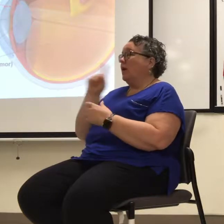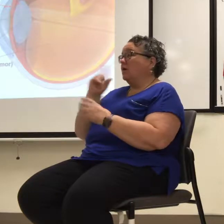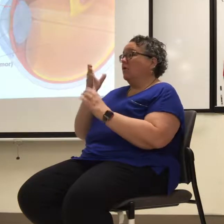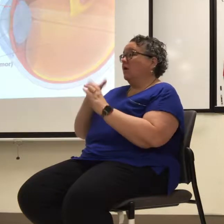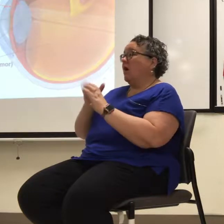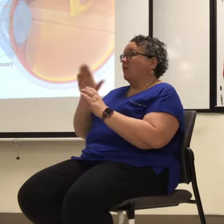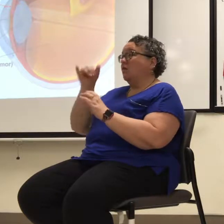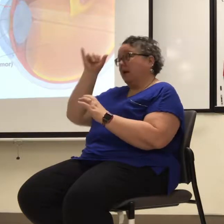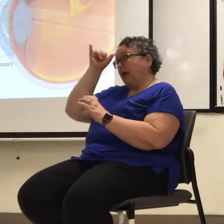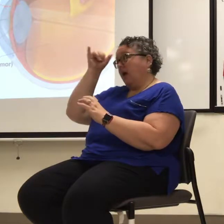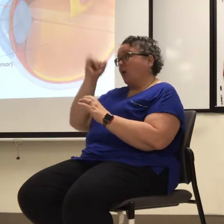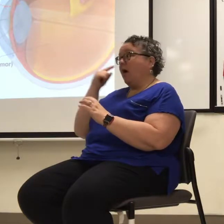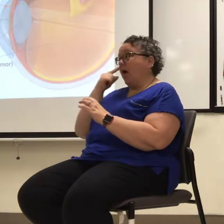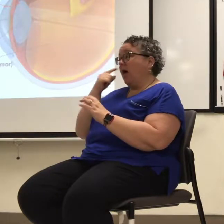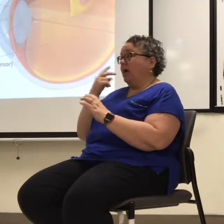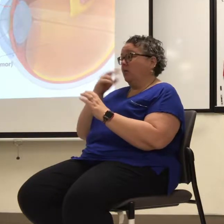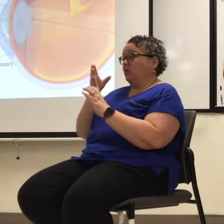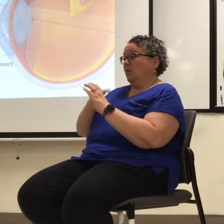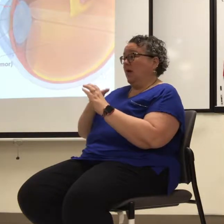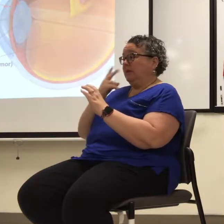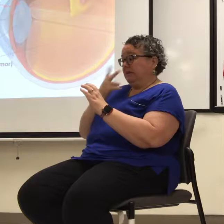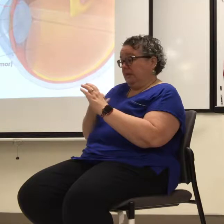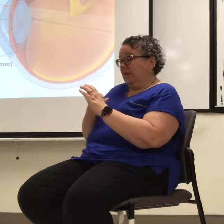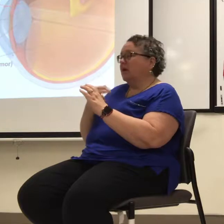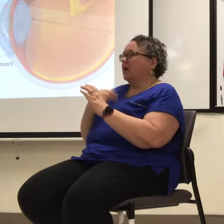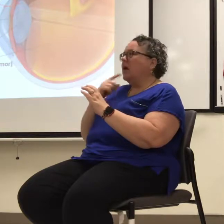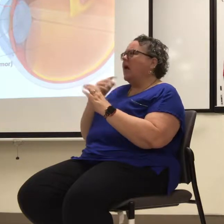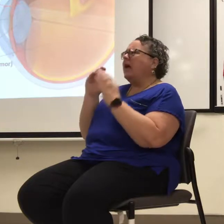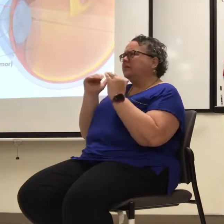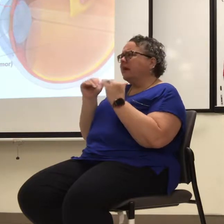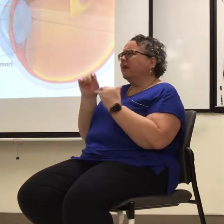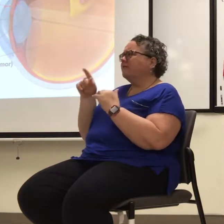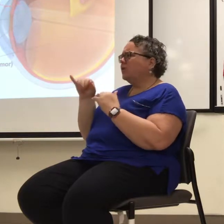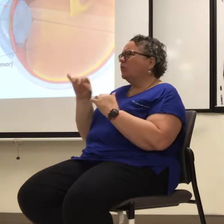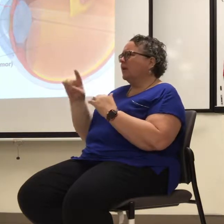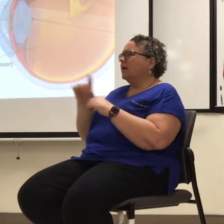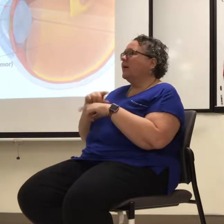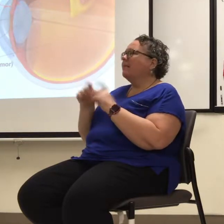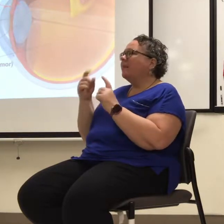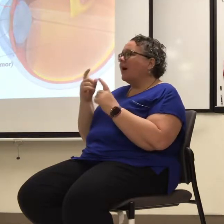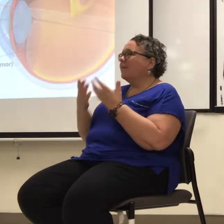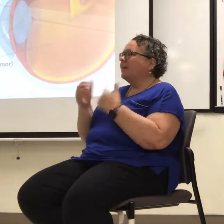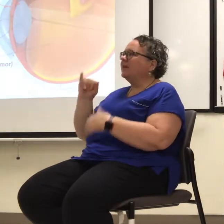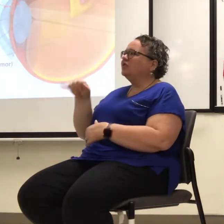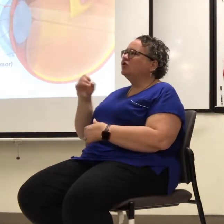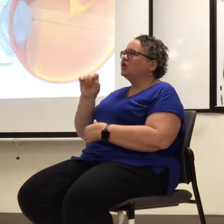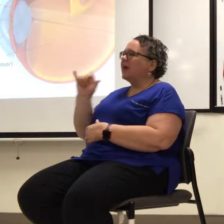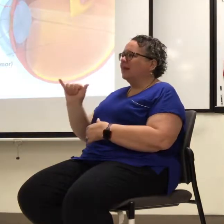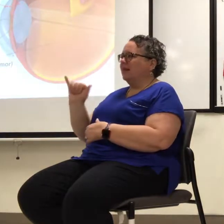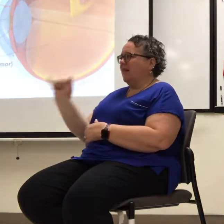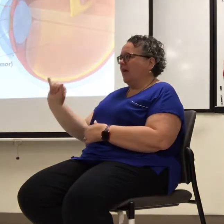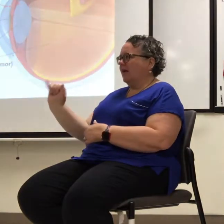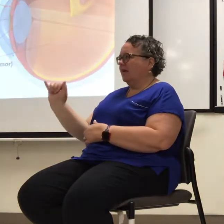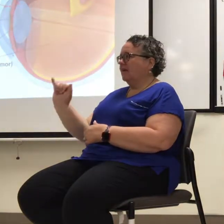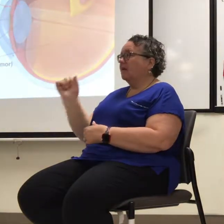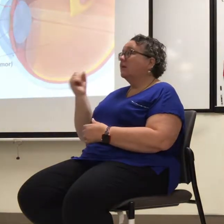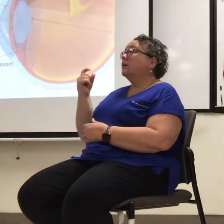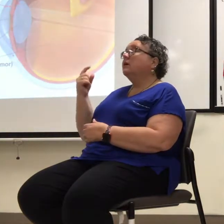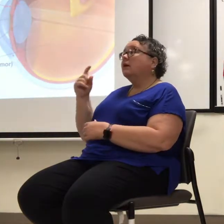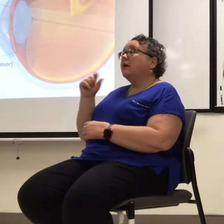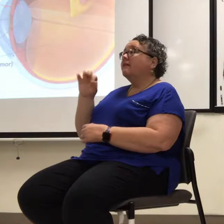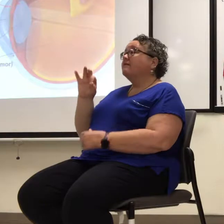your eyeball open and see what's there. Expect fluid to come out. Oh, that being said,